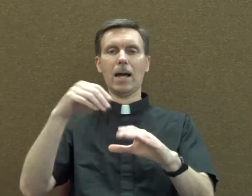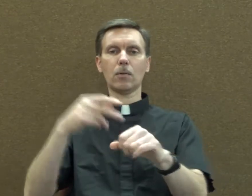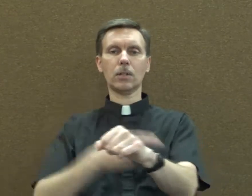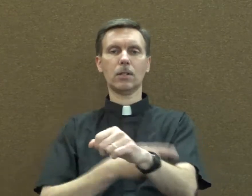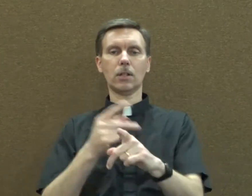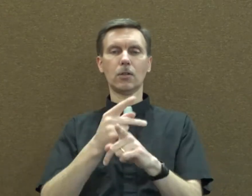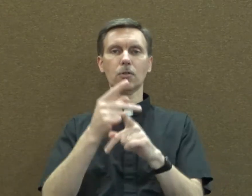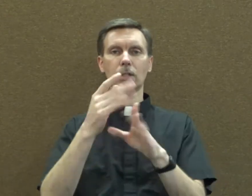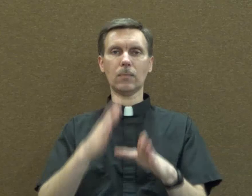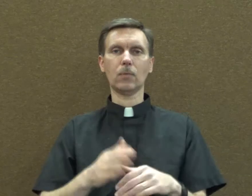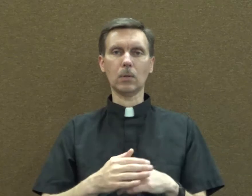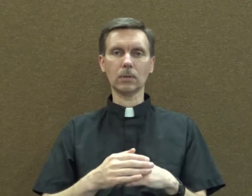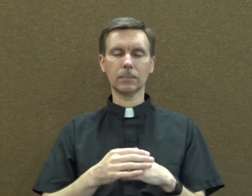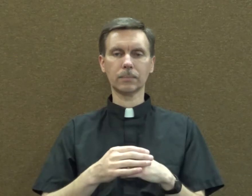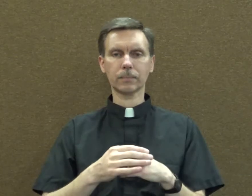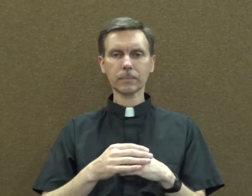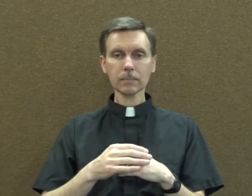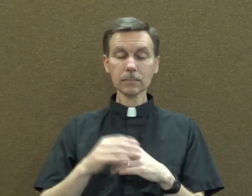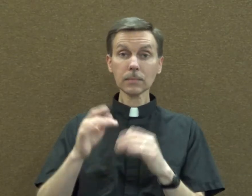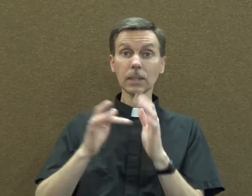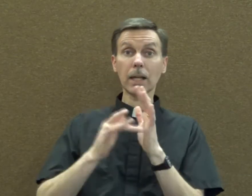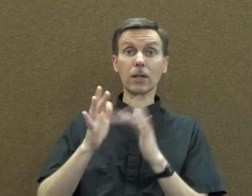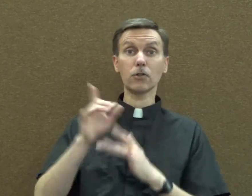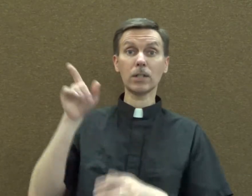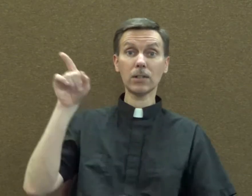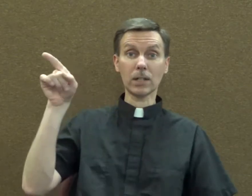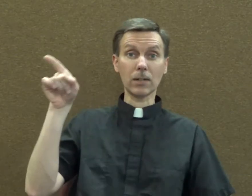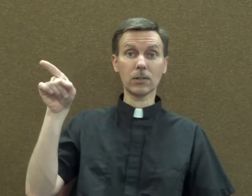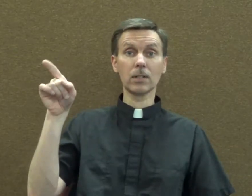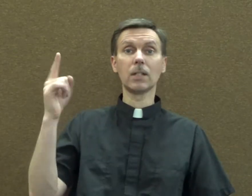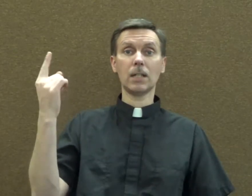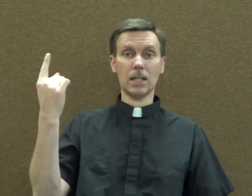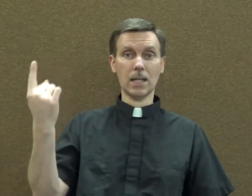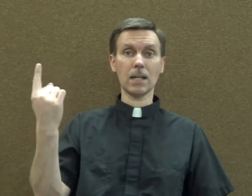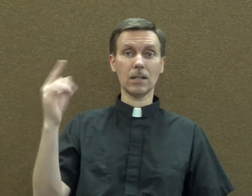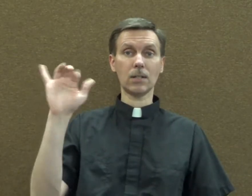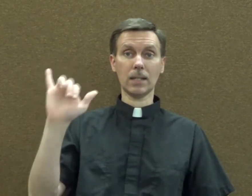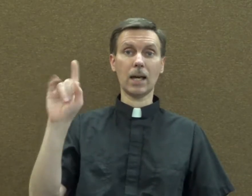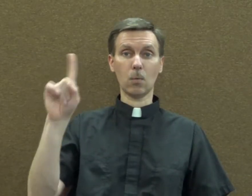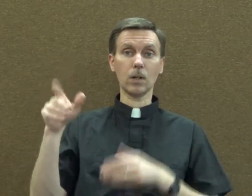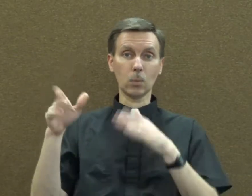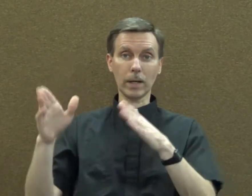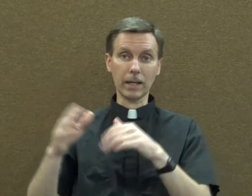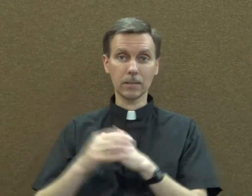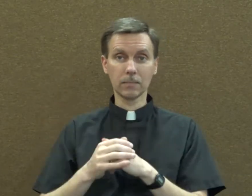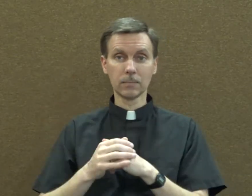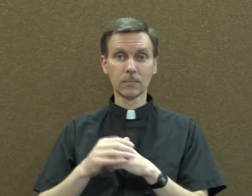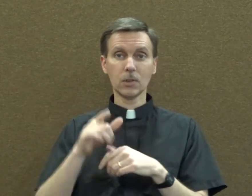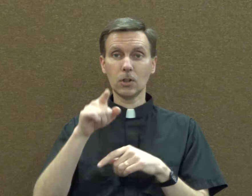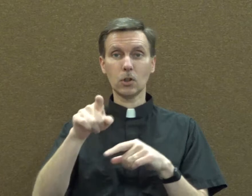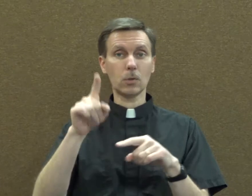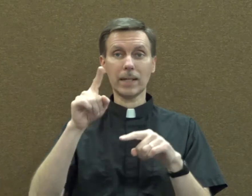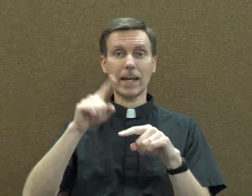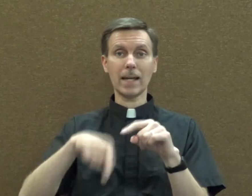out of the sheepfold. And Jesus is that one way. You